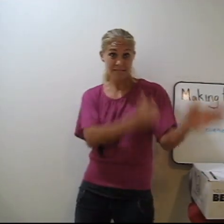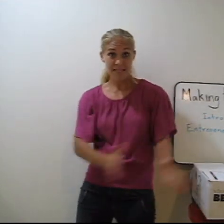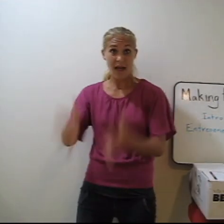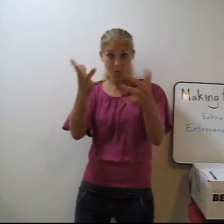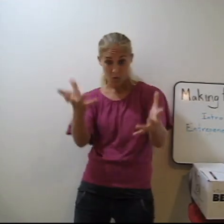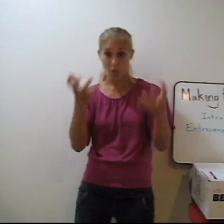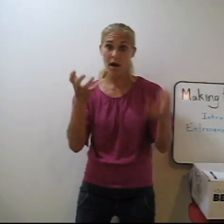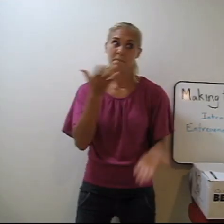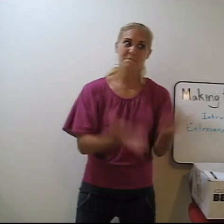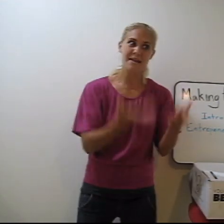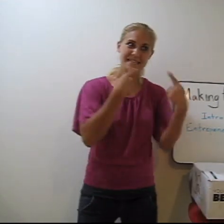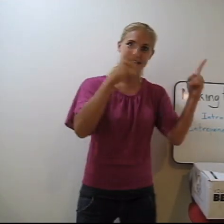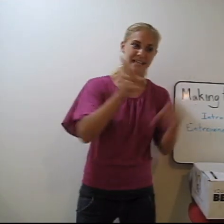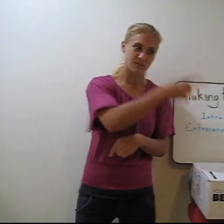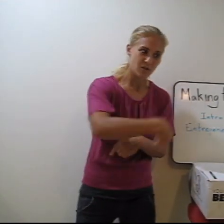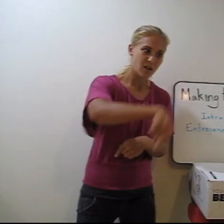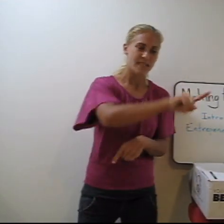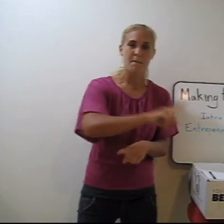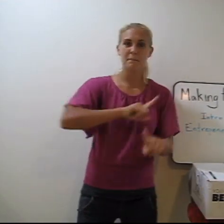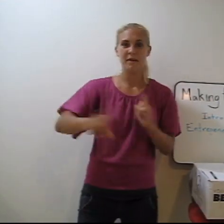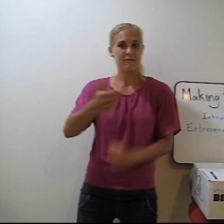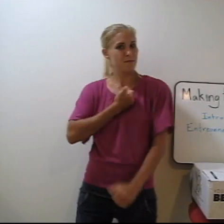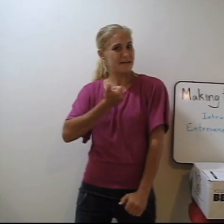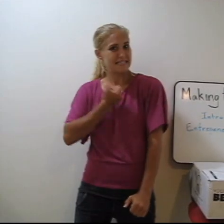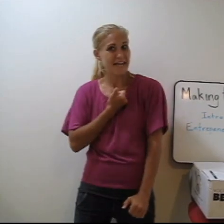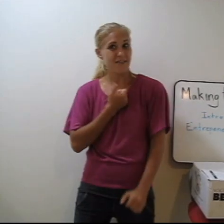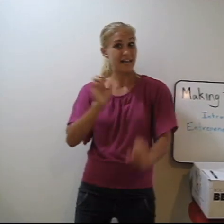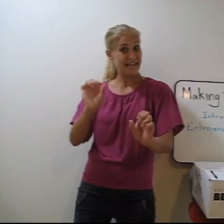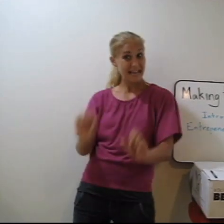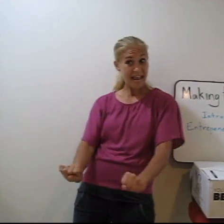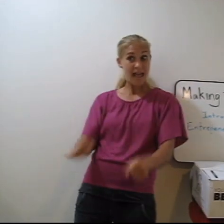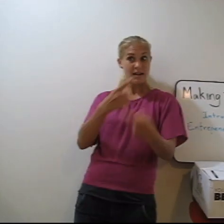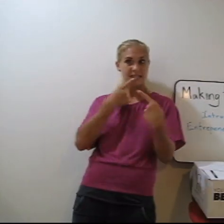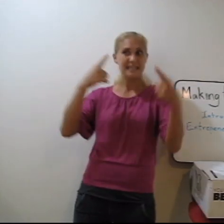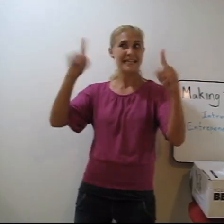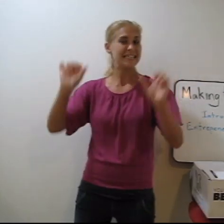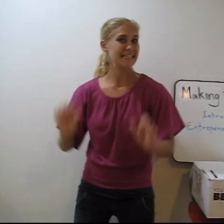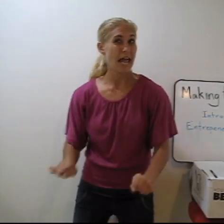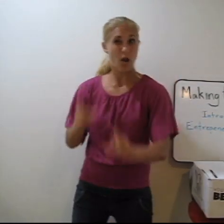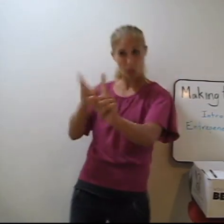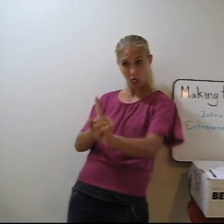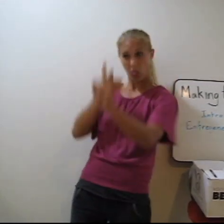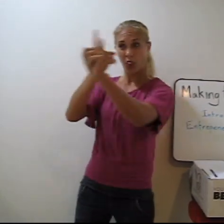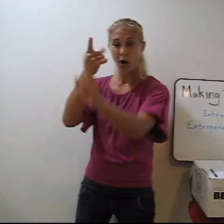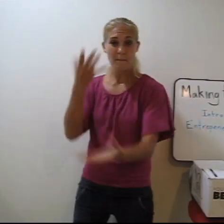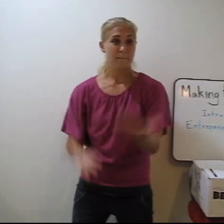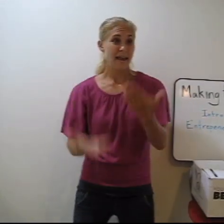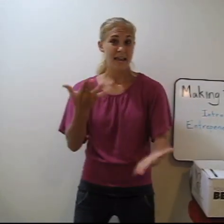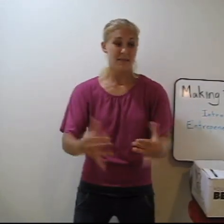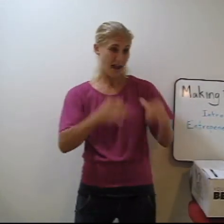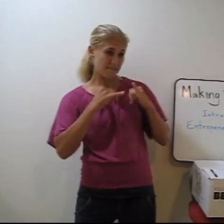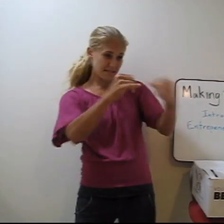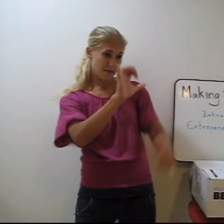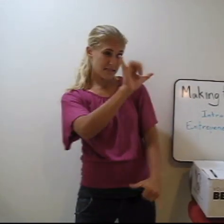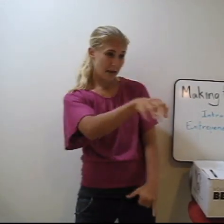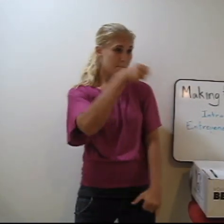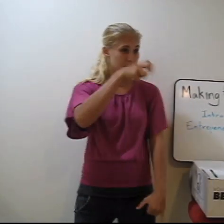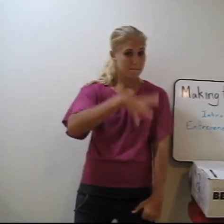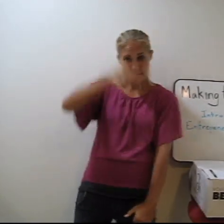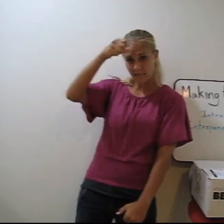worked out for others, but I'm not sure I can do it. You might think, I'm not like that guy or gal. I don't have the skills. I